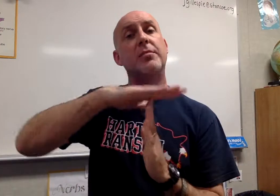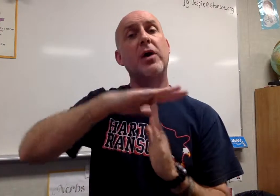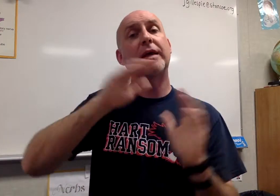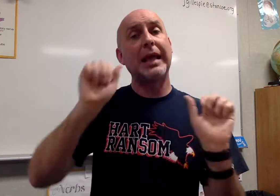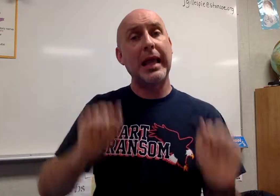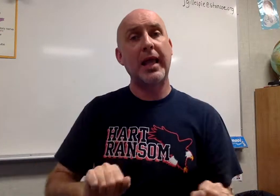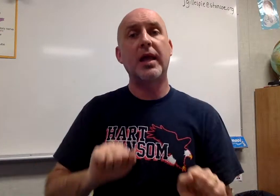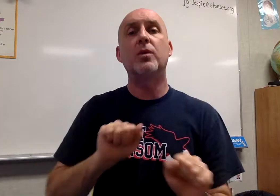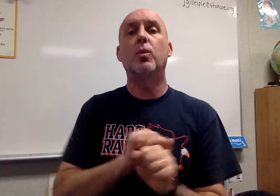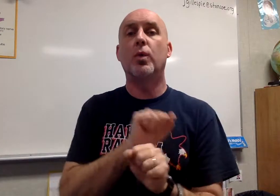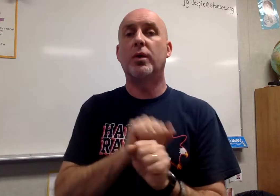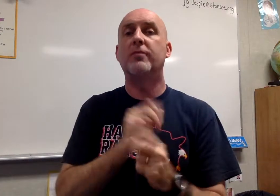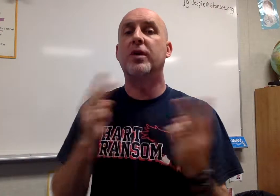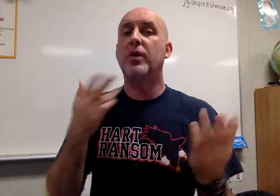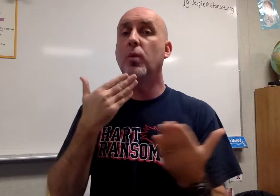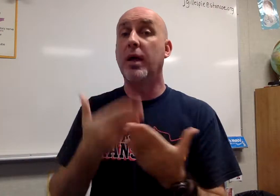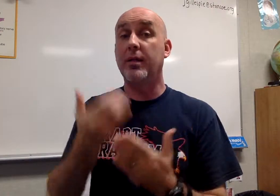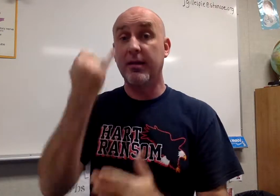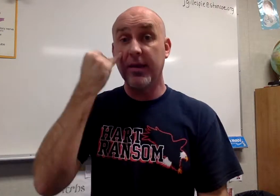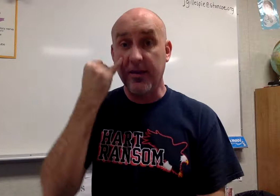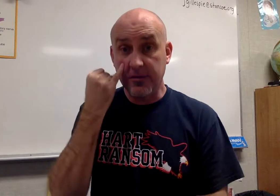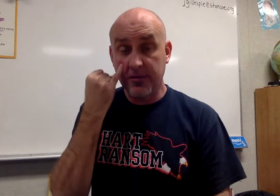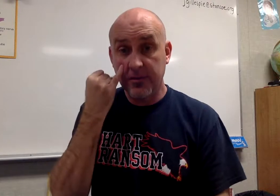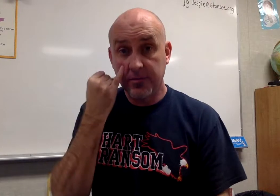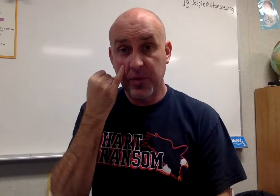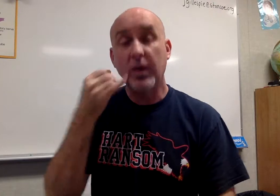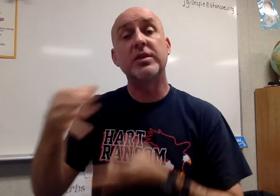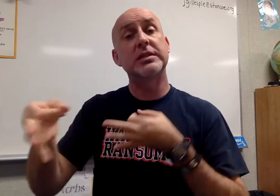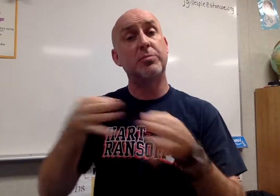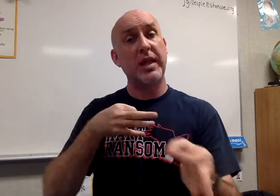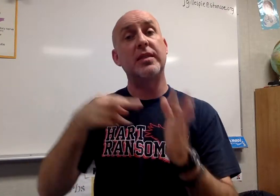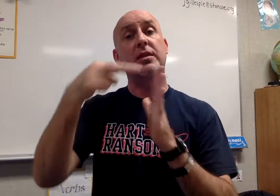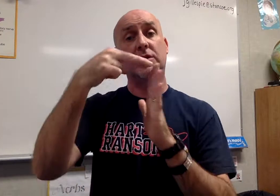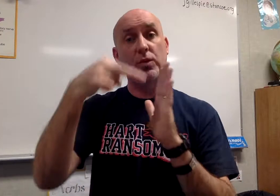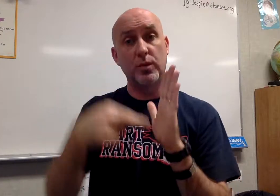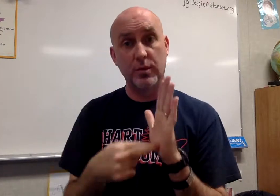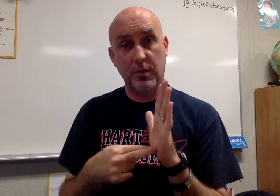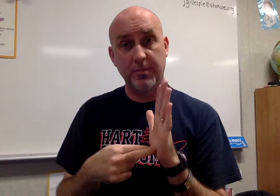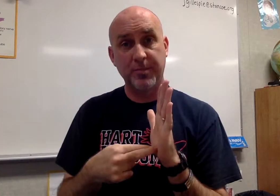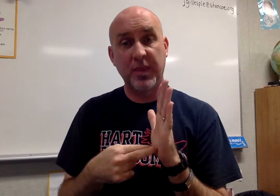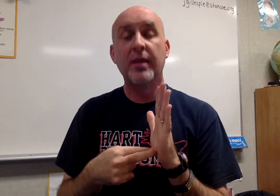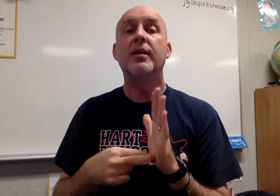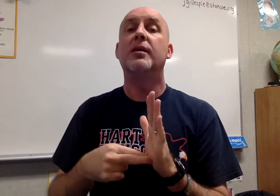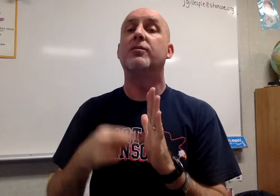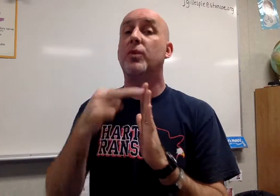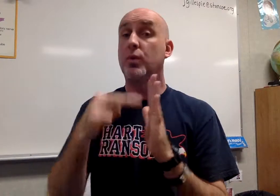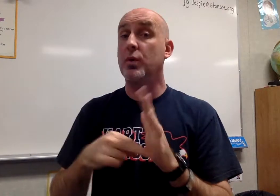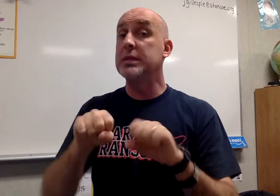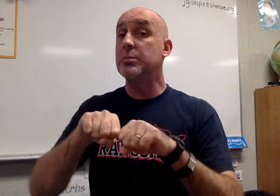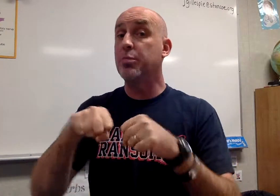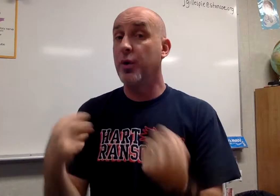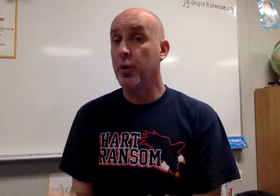timeout can work very well if you have explained that there's a rule. If the rule is